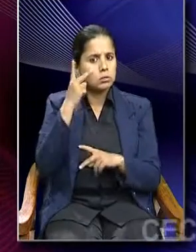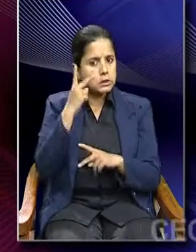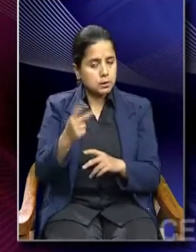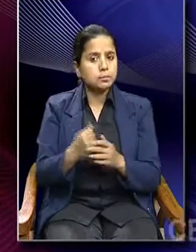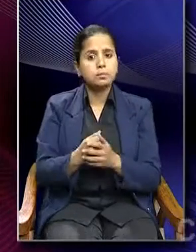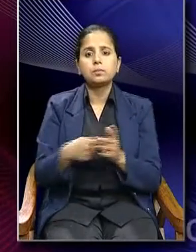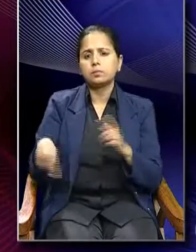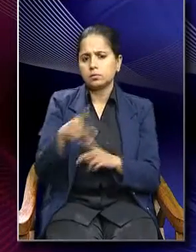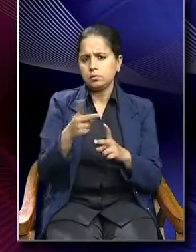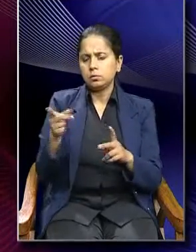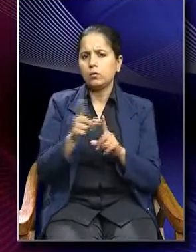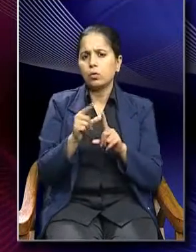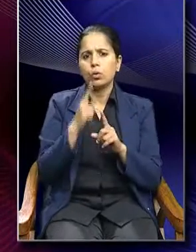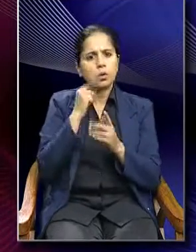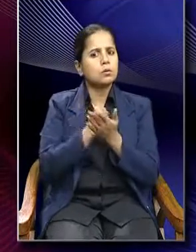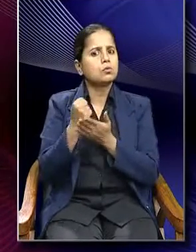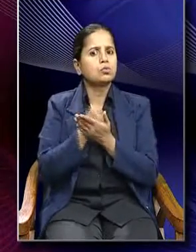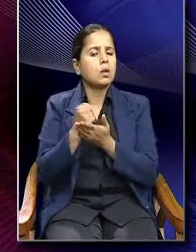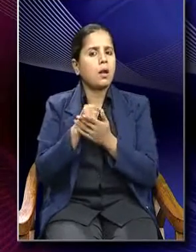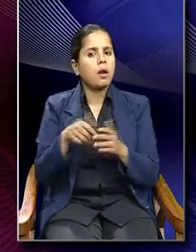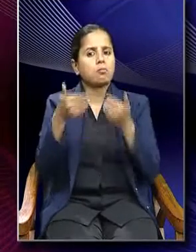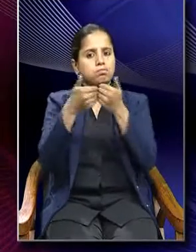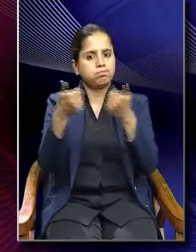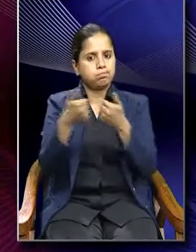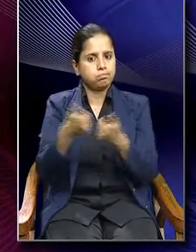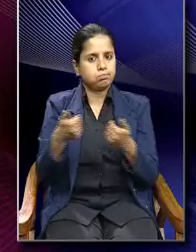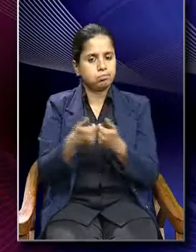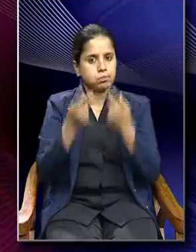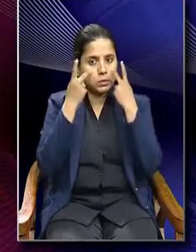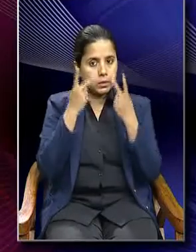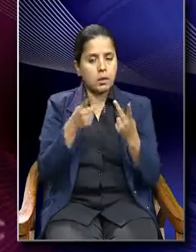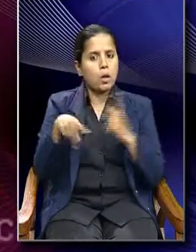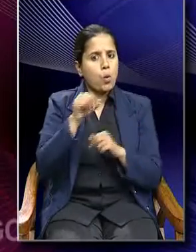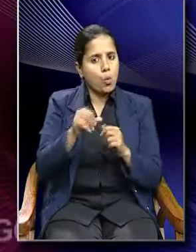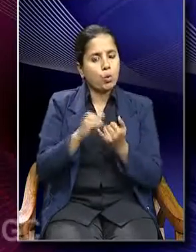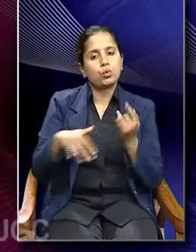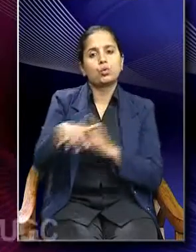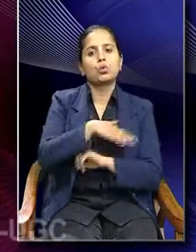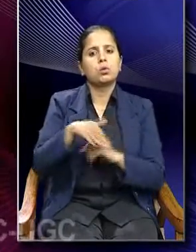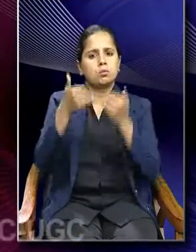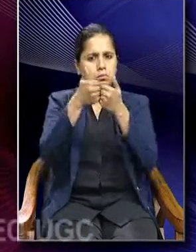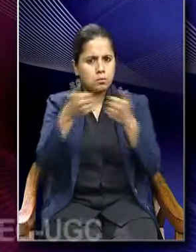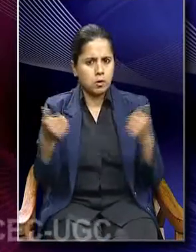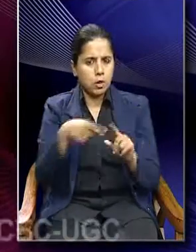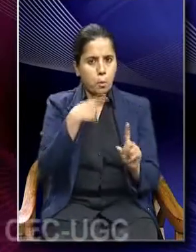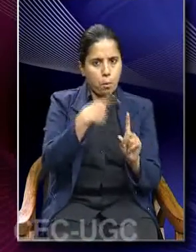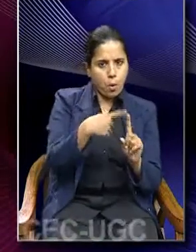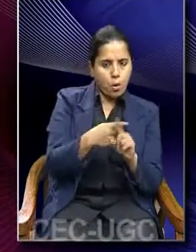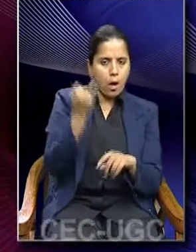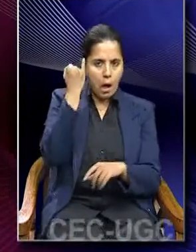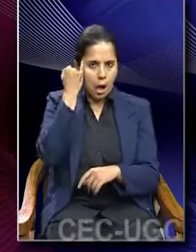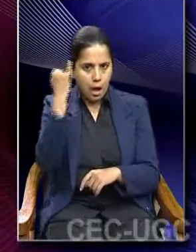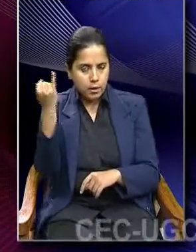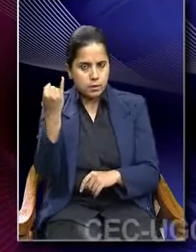is kind of doing away with these divisions. He is doing away with the sociological division of positivist,